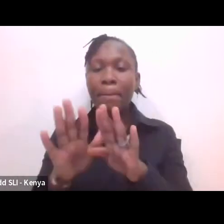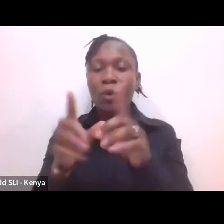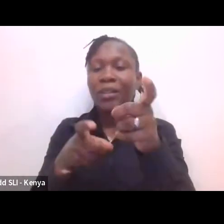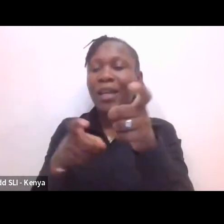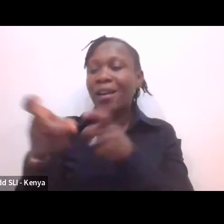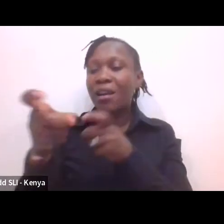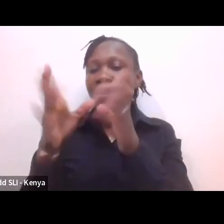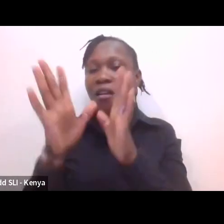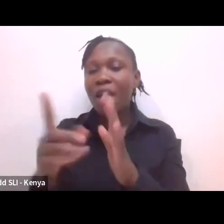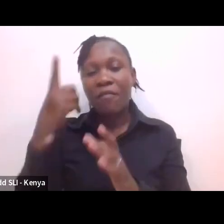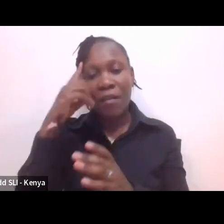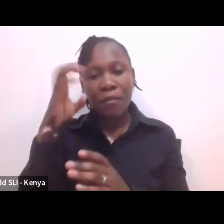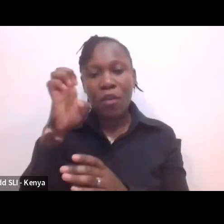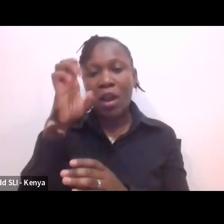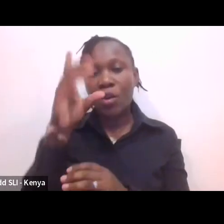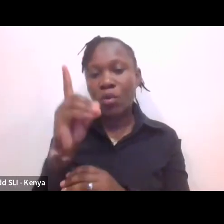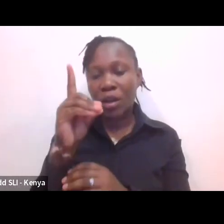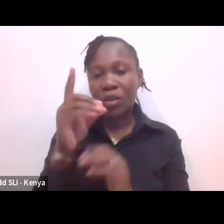education.